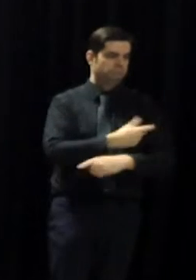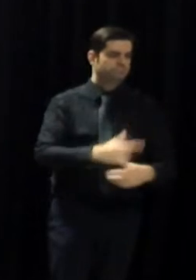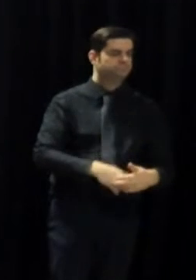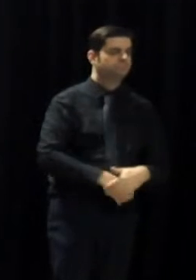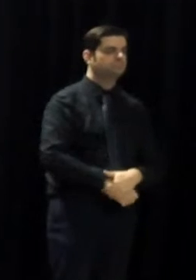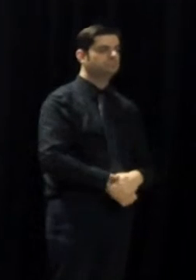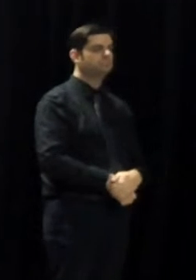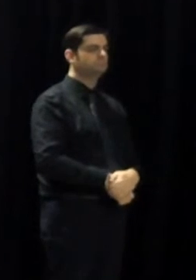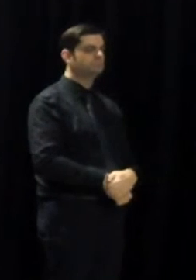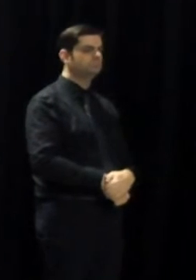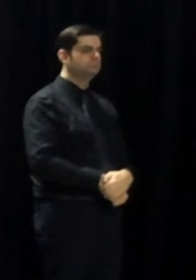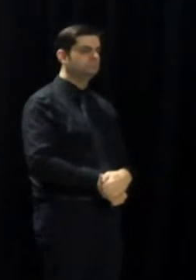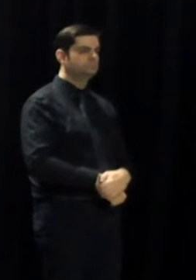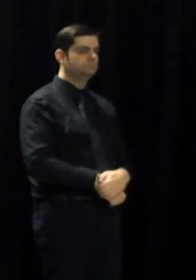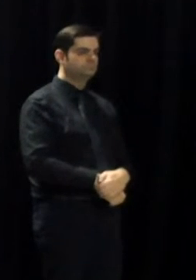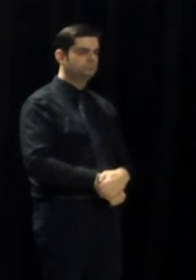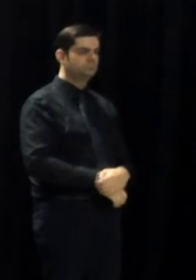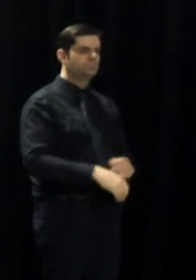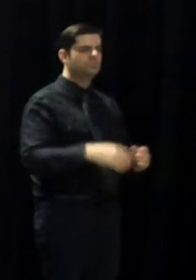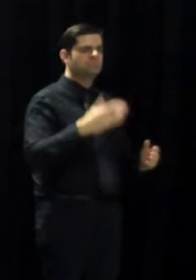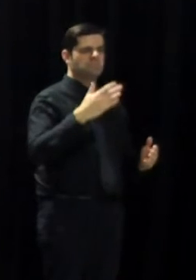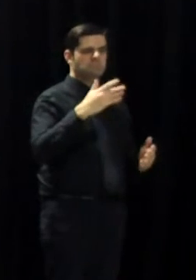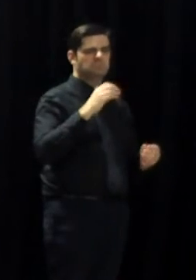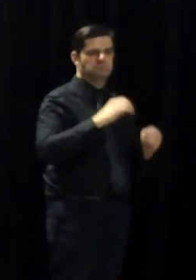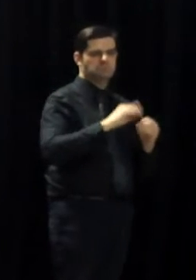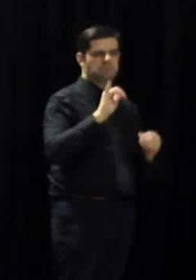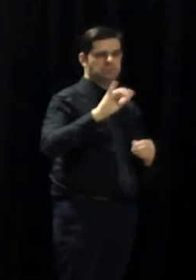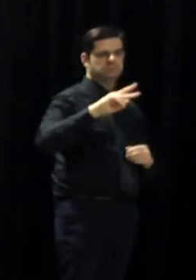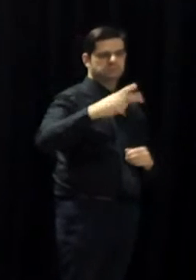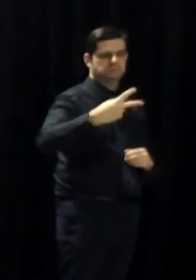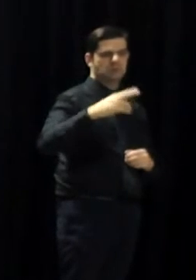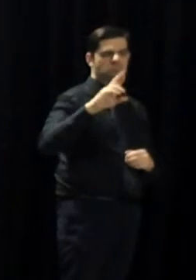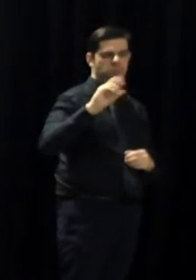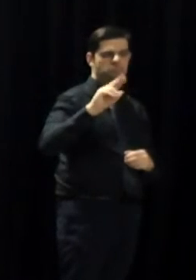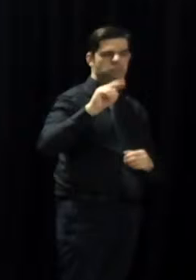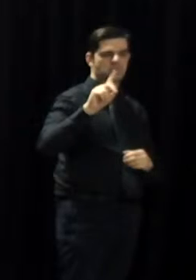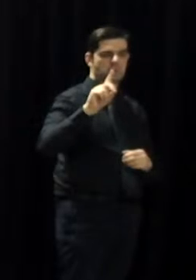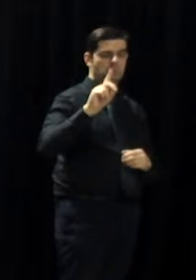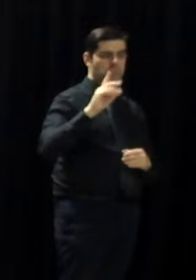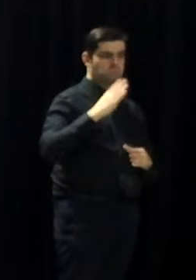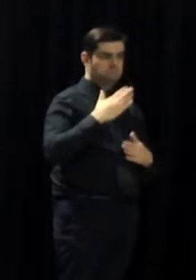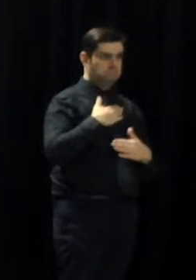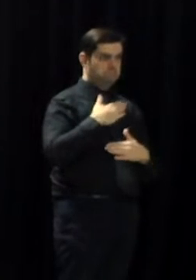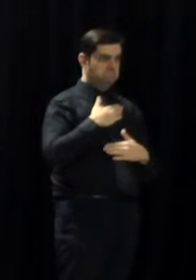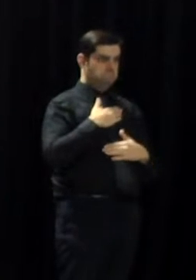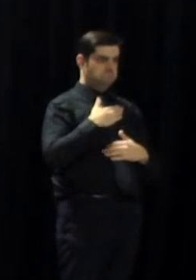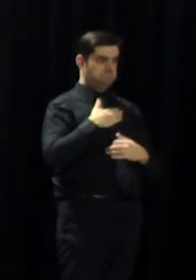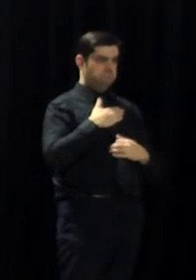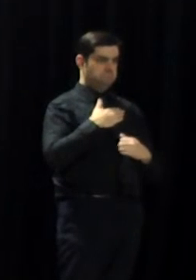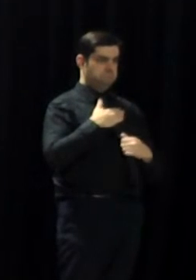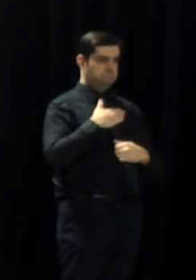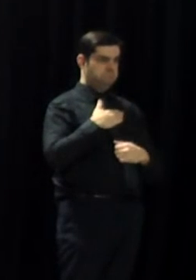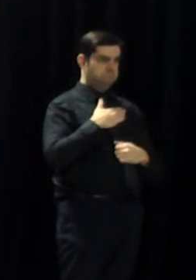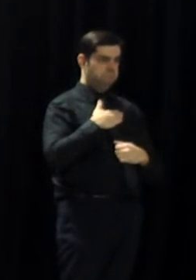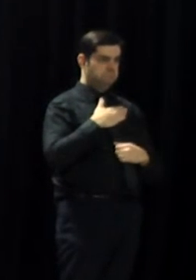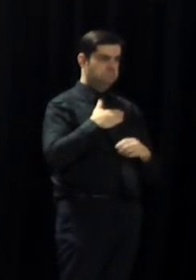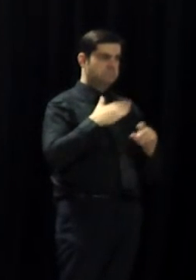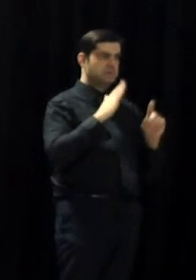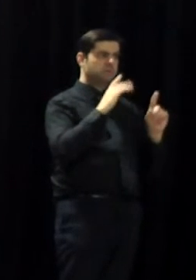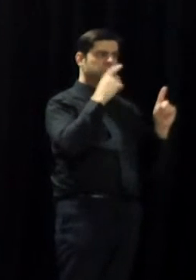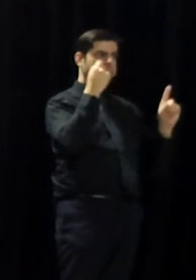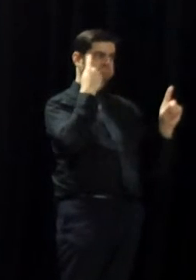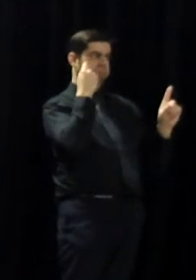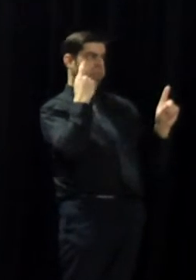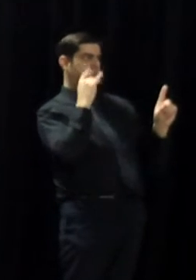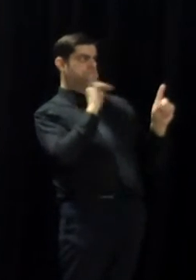Pfizer vaccine. My understanding is that once you open it up, you have those doses. You have so much time to use those